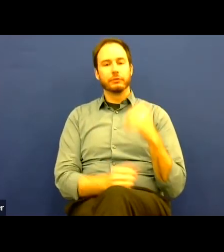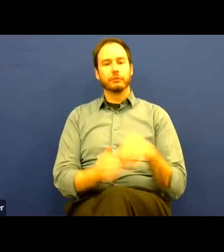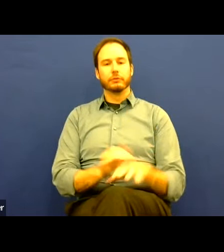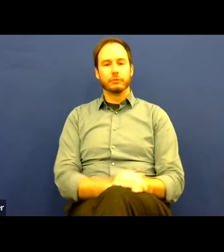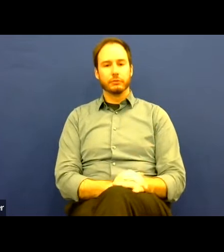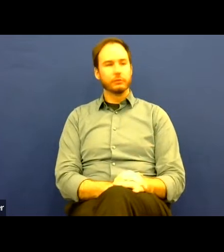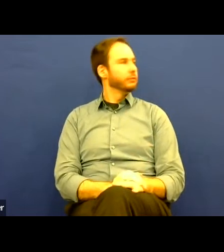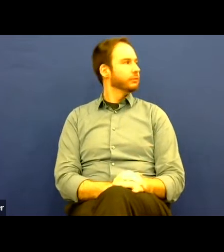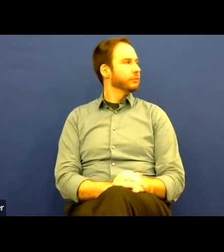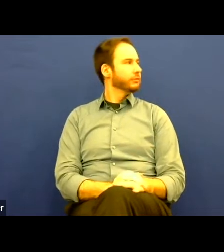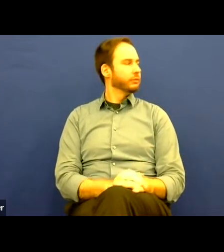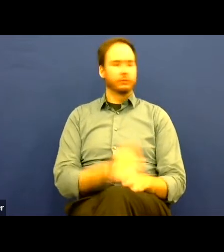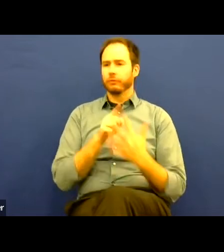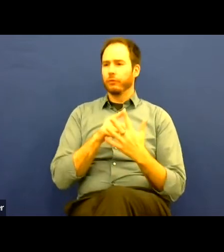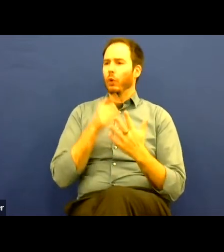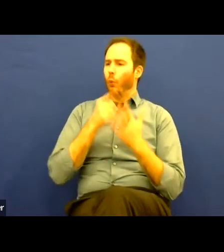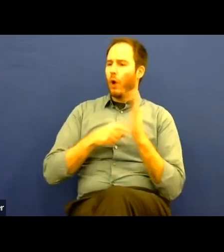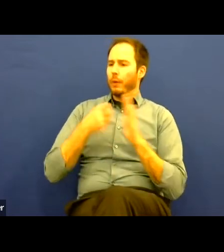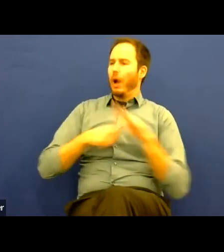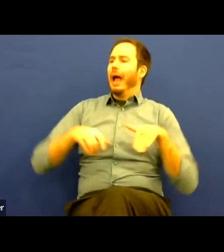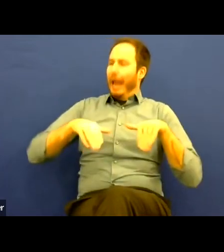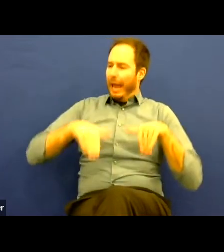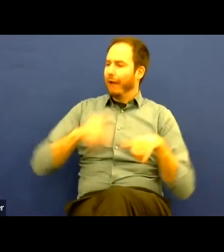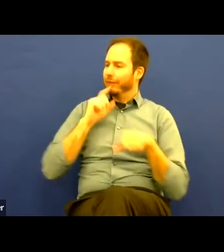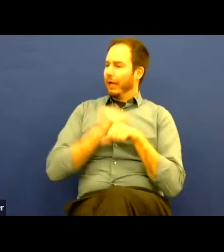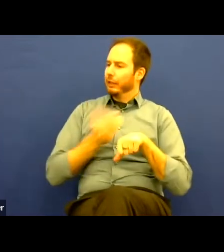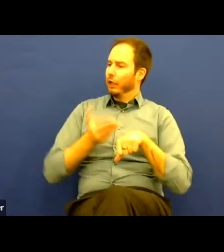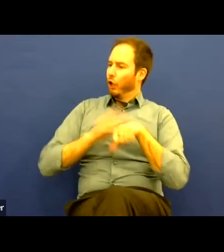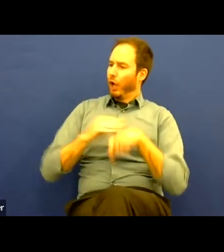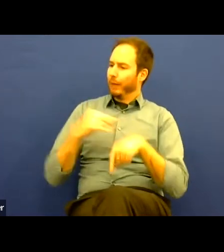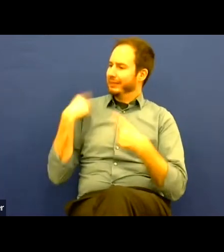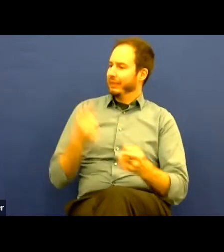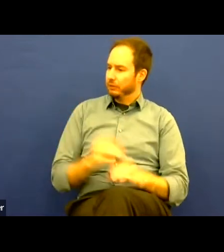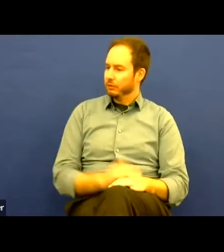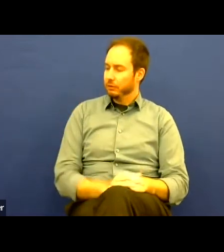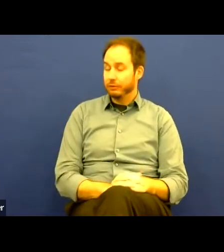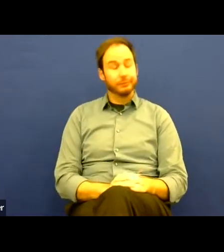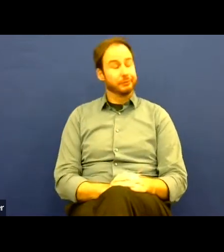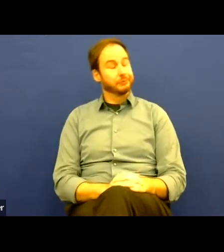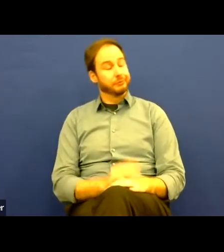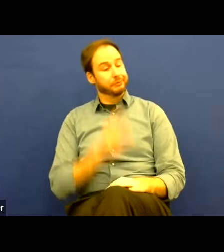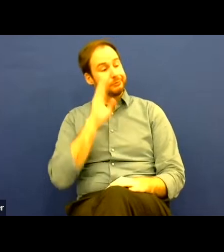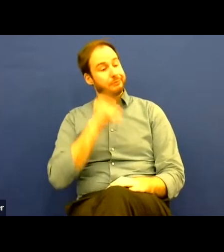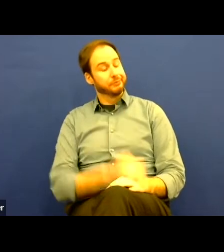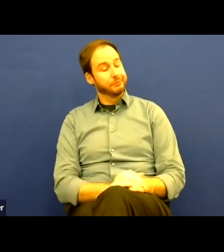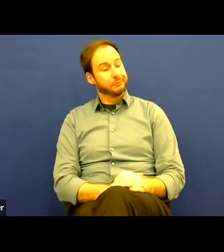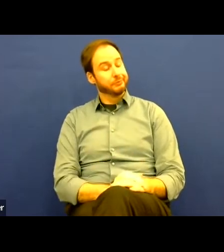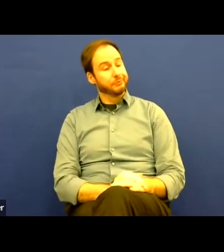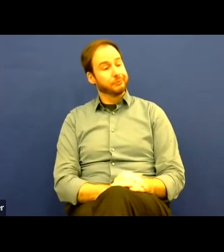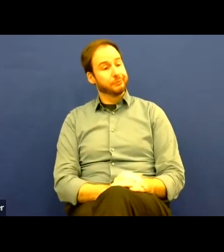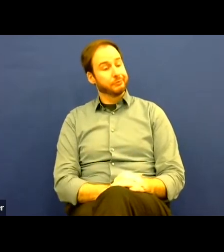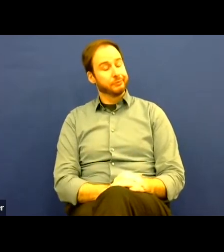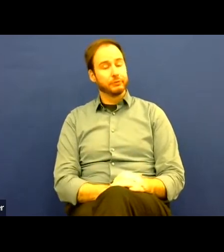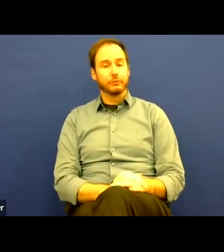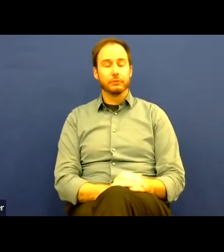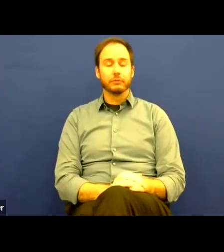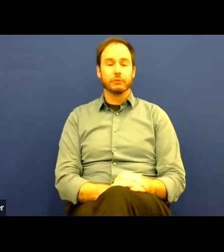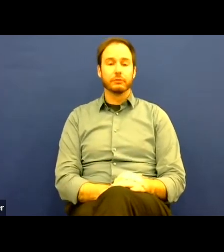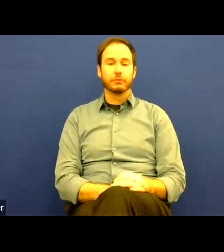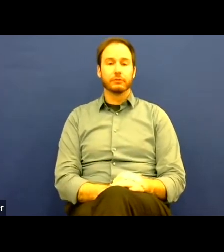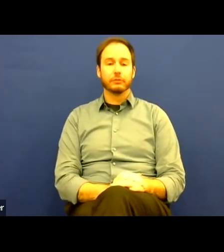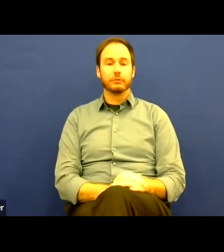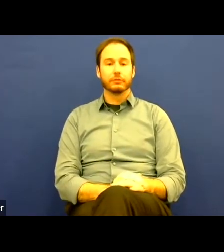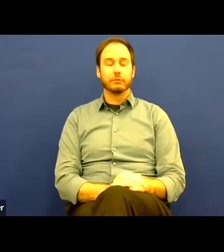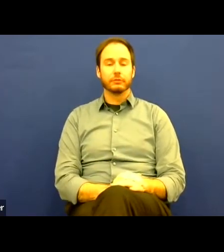What prices haven't gone up? Fine. Right. Fine. Yours? I should.